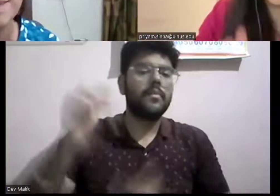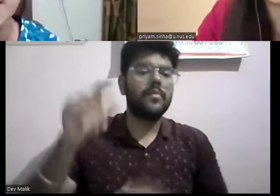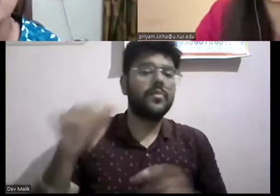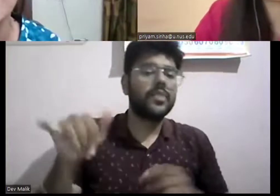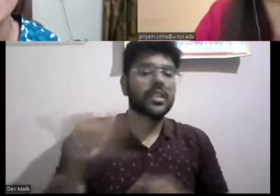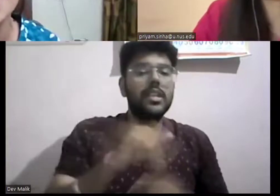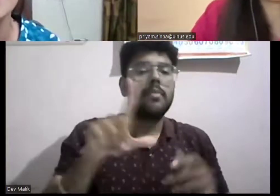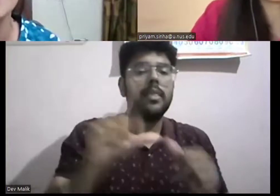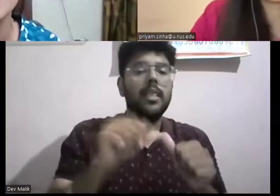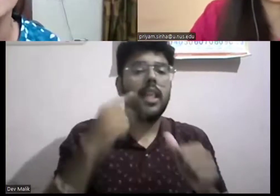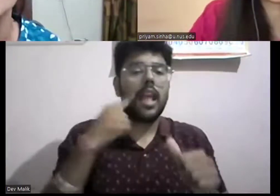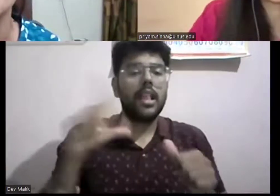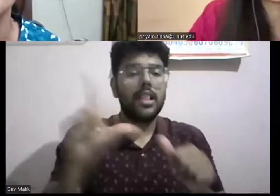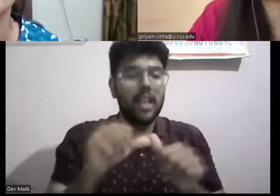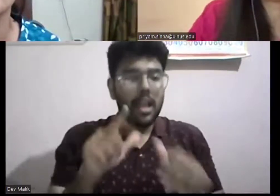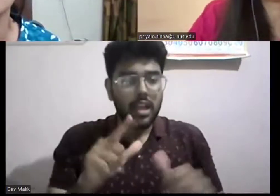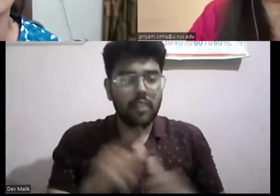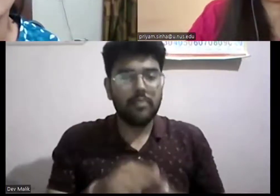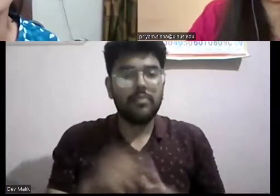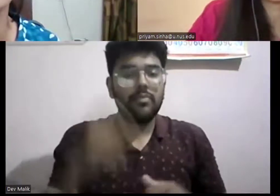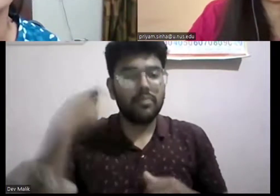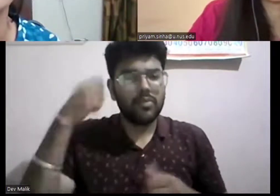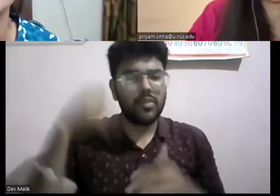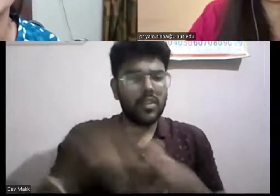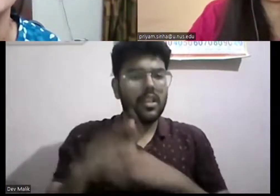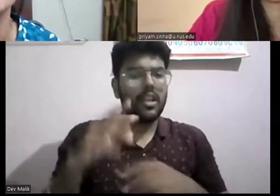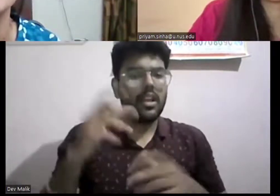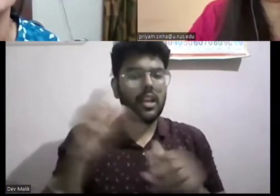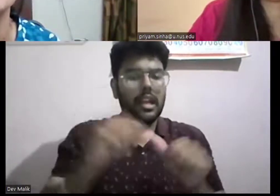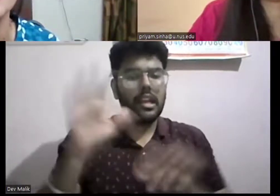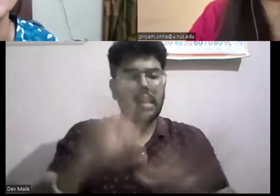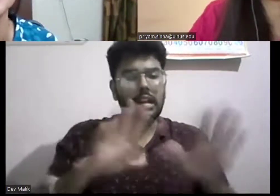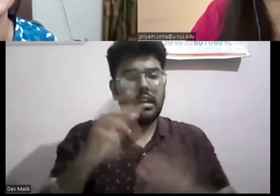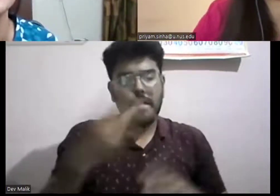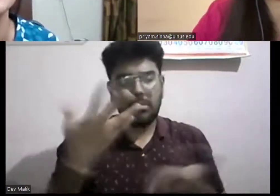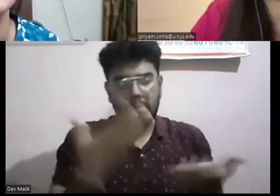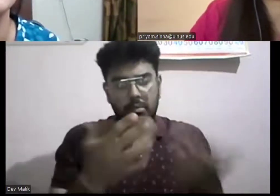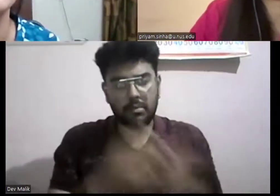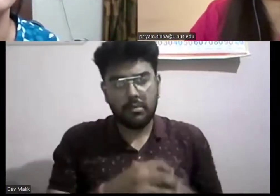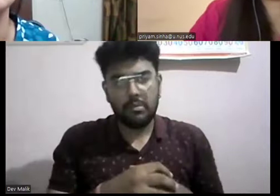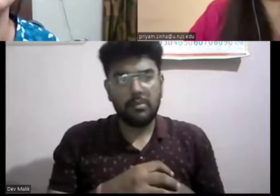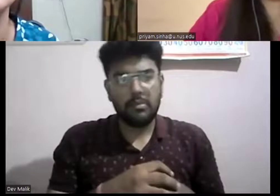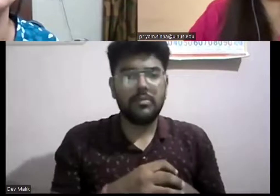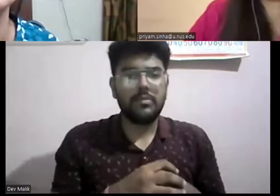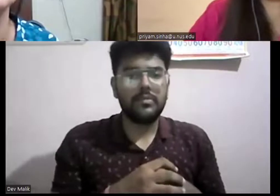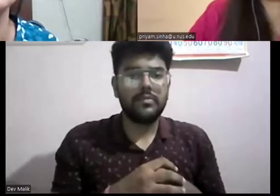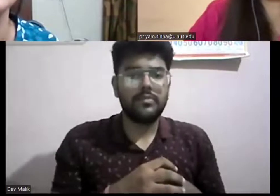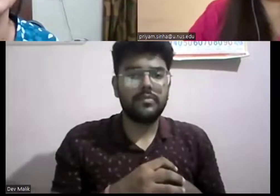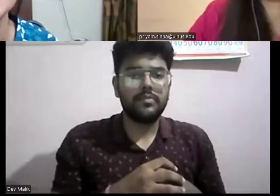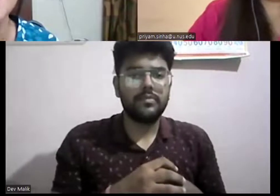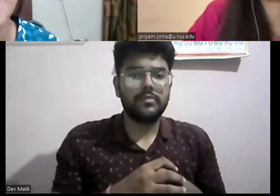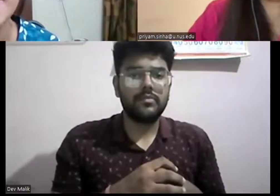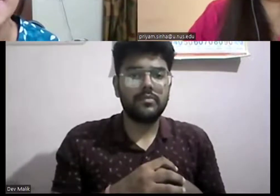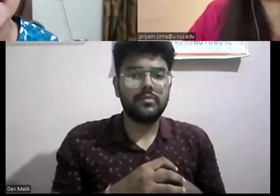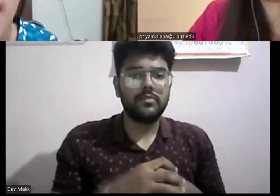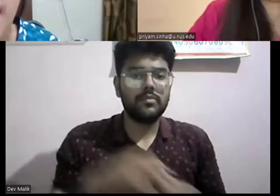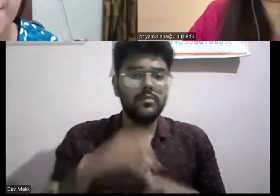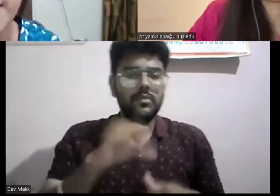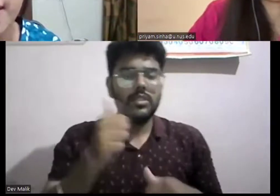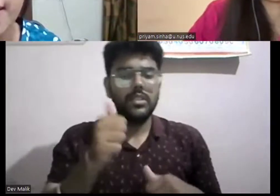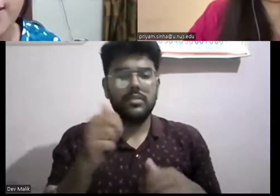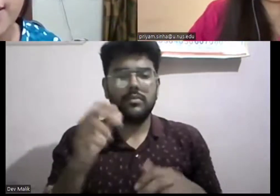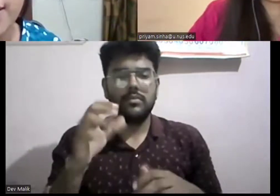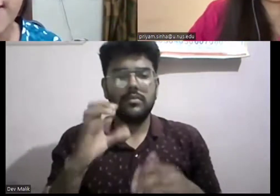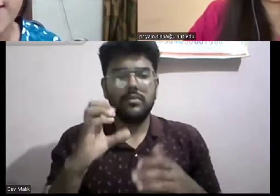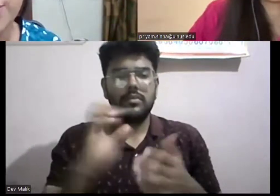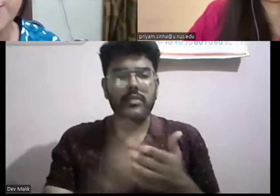Laila, somebody, and I also, if you also read this other character,